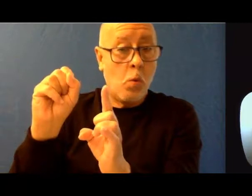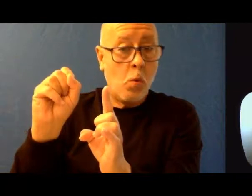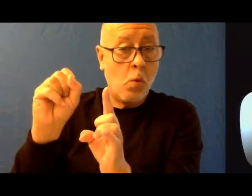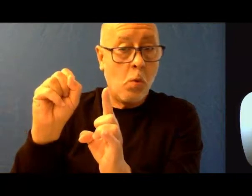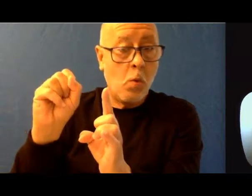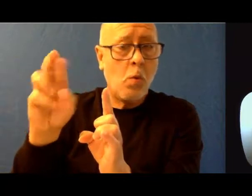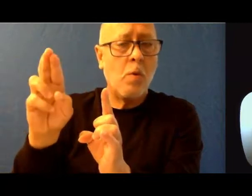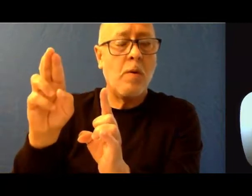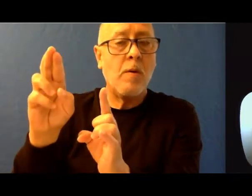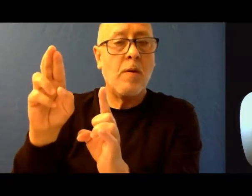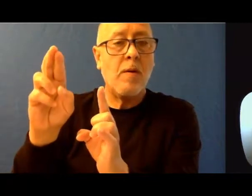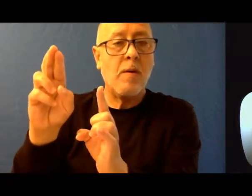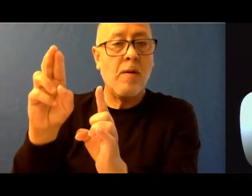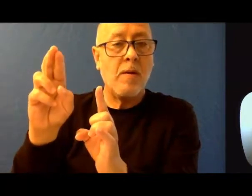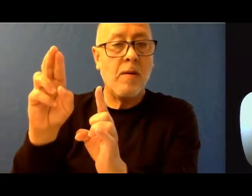or